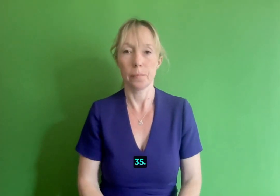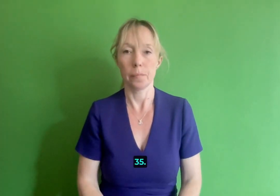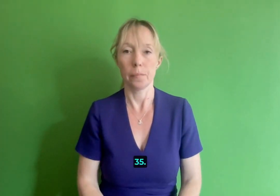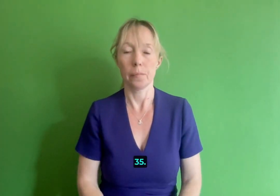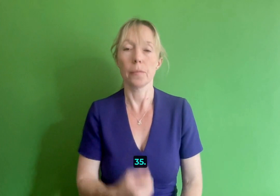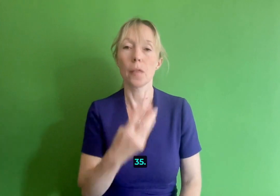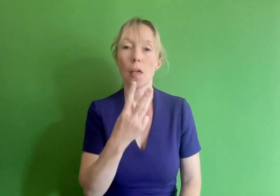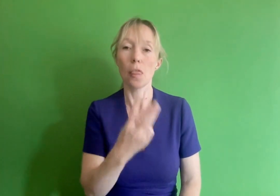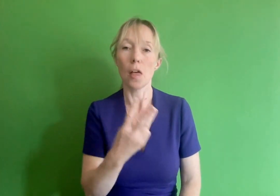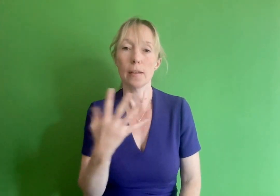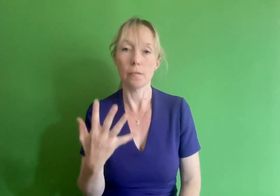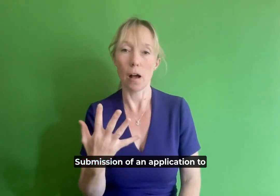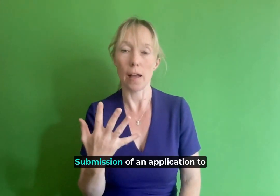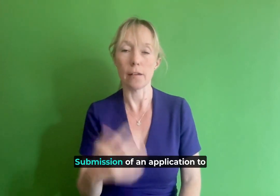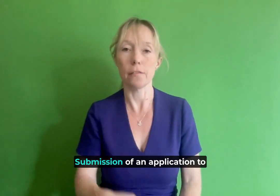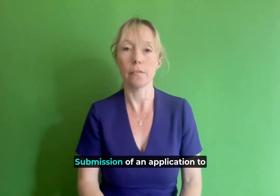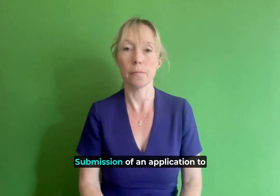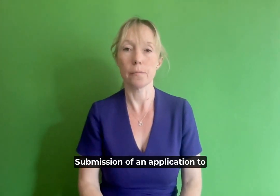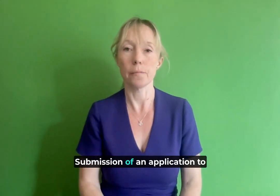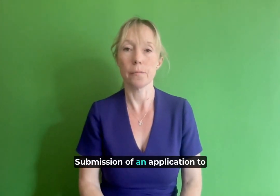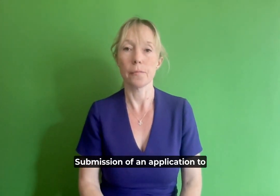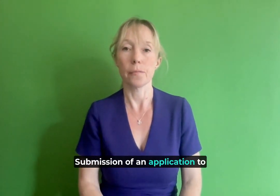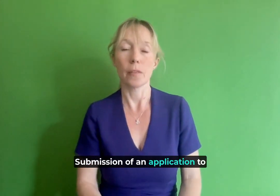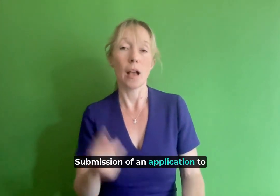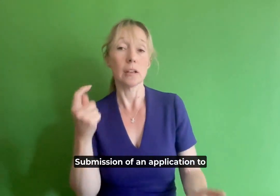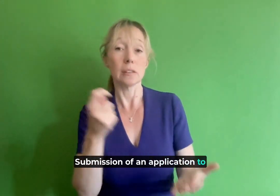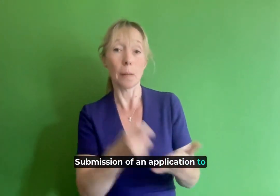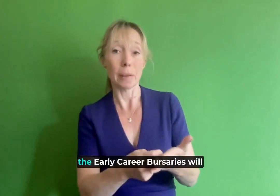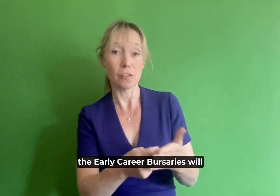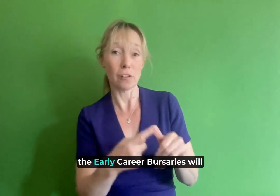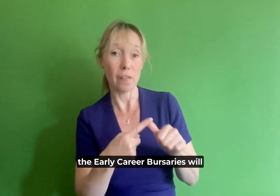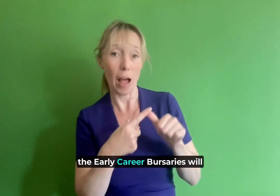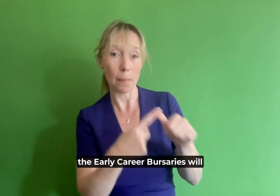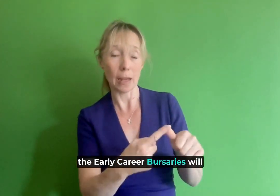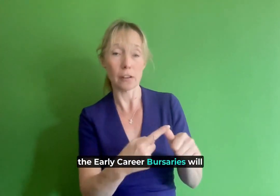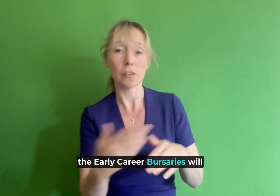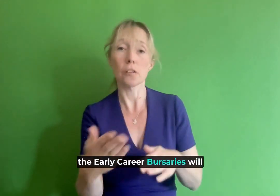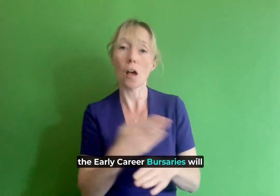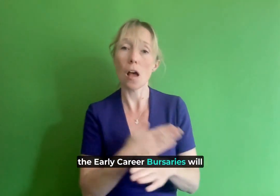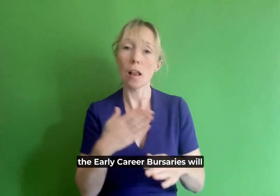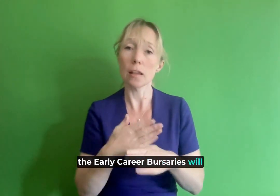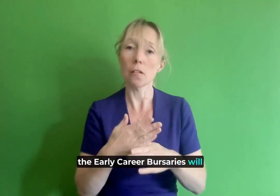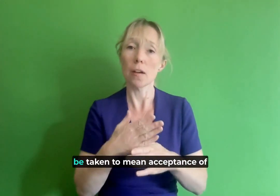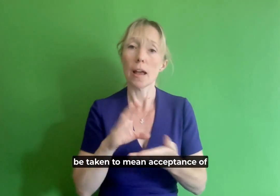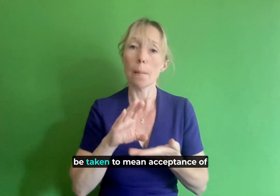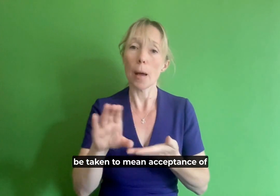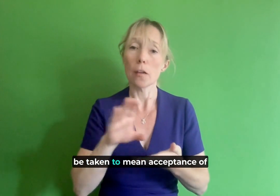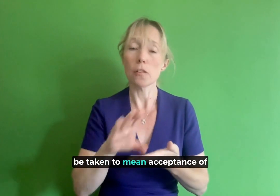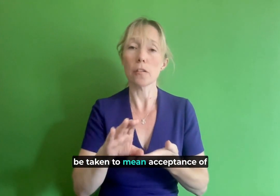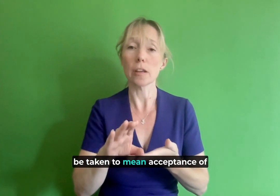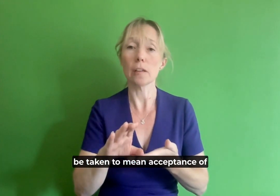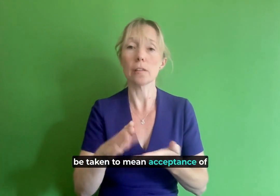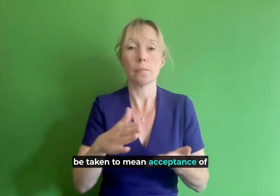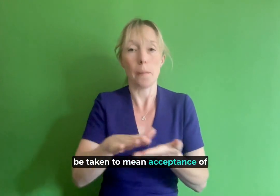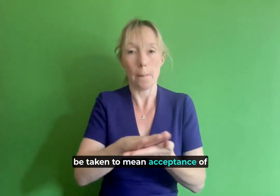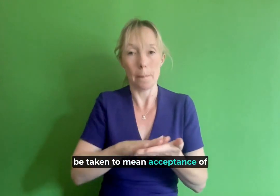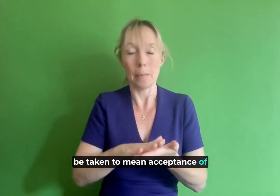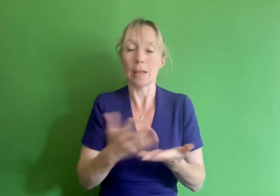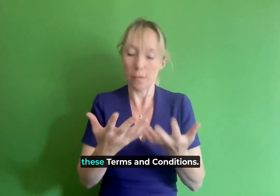35. Submission of an application to the Early Career Bursaries will be taken to mean acceptance of these